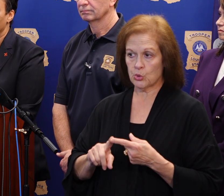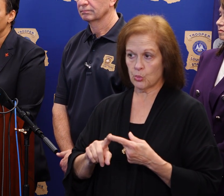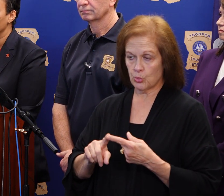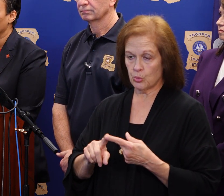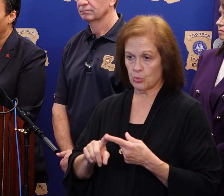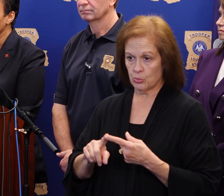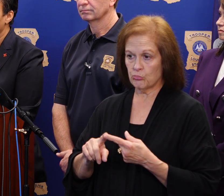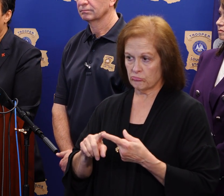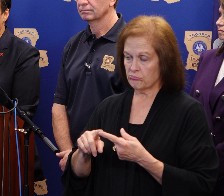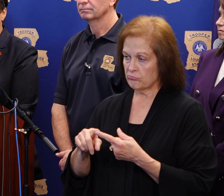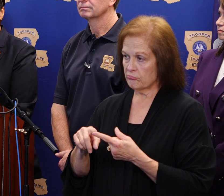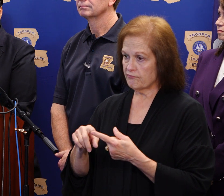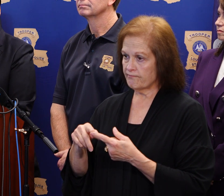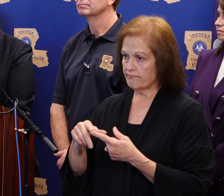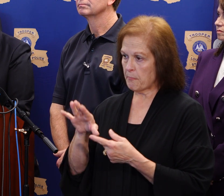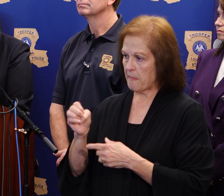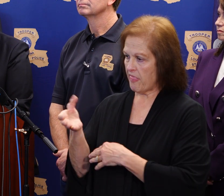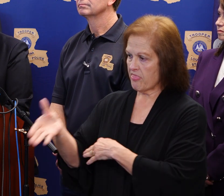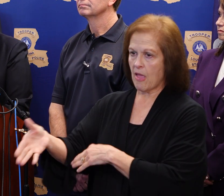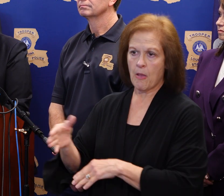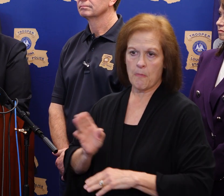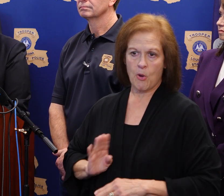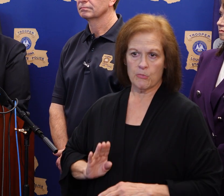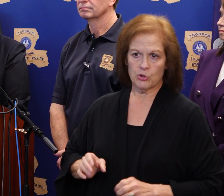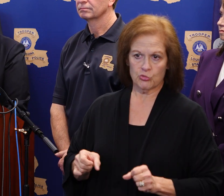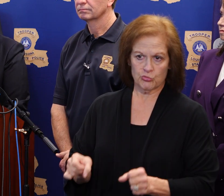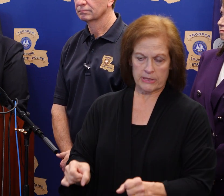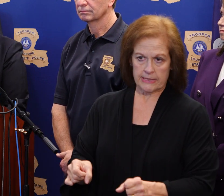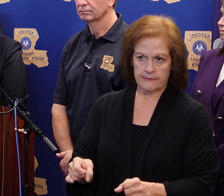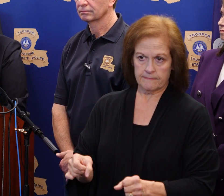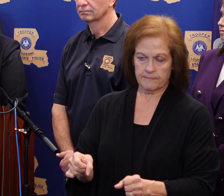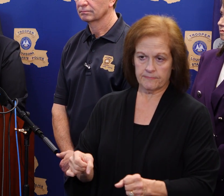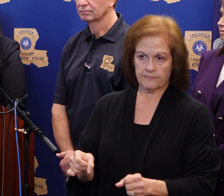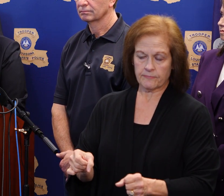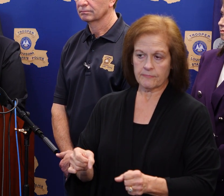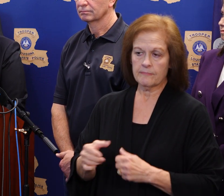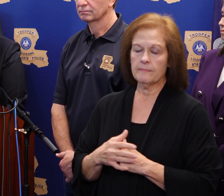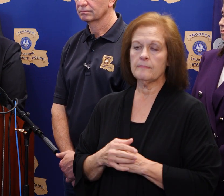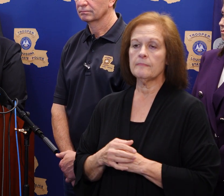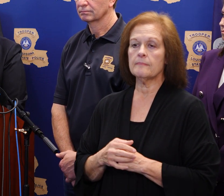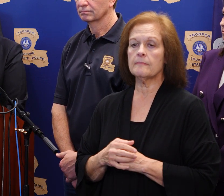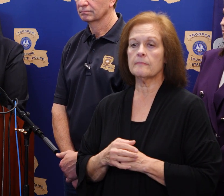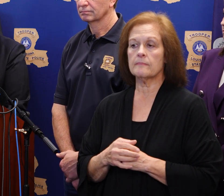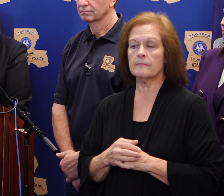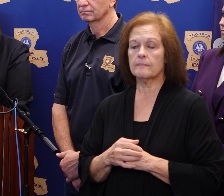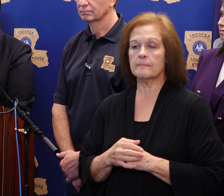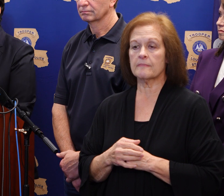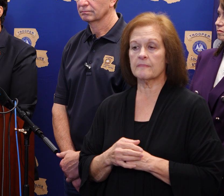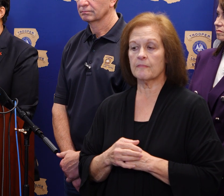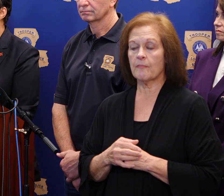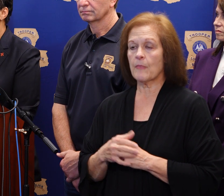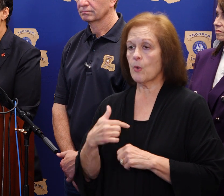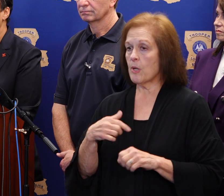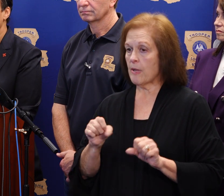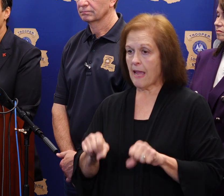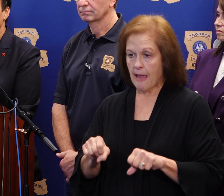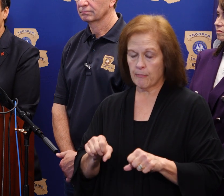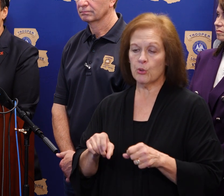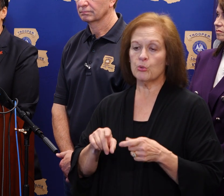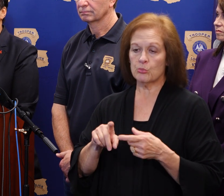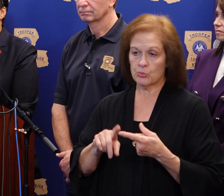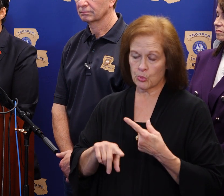And what that meant also for me in this city was that we were able to remove our